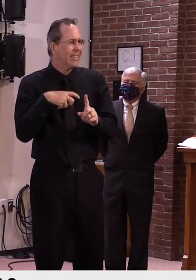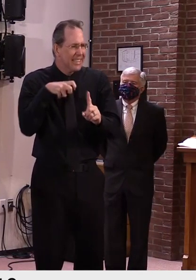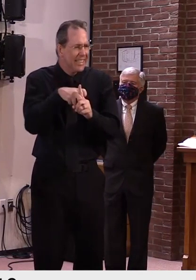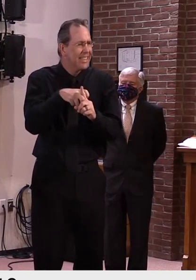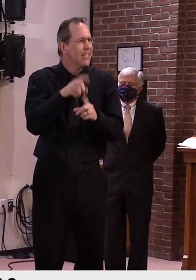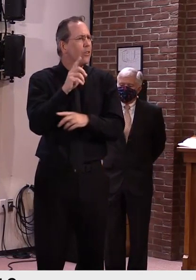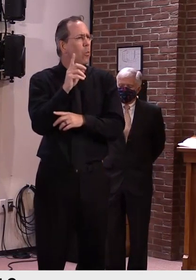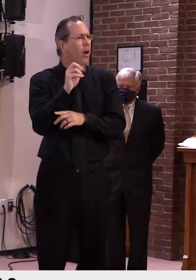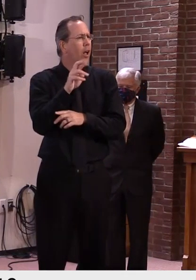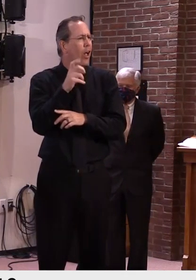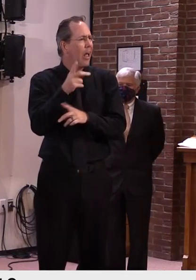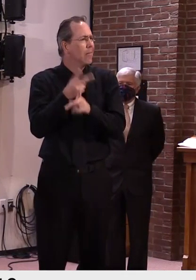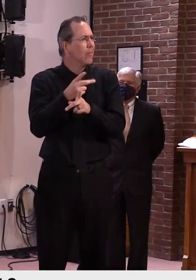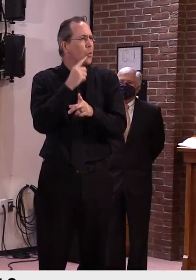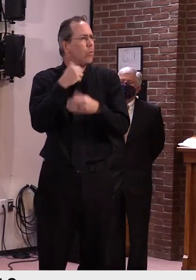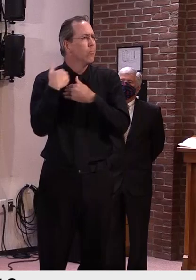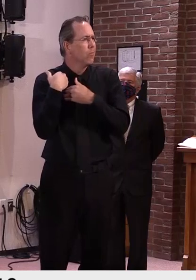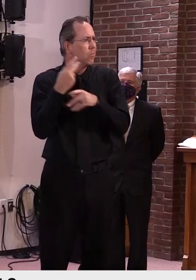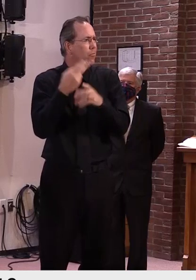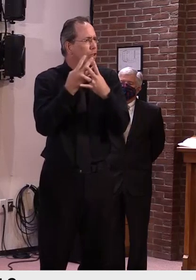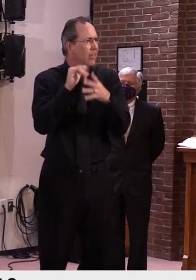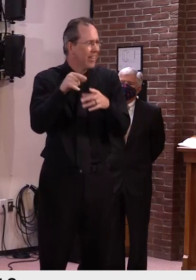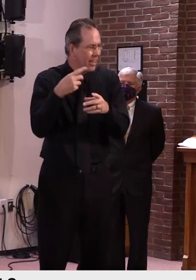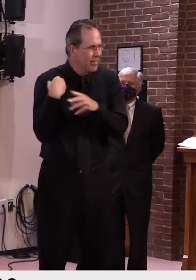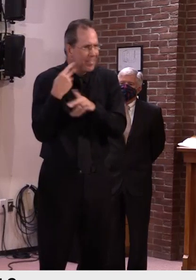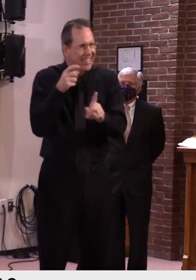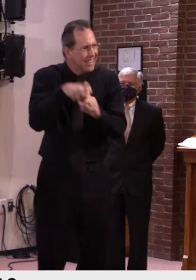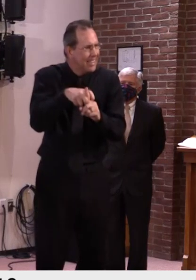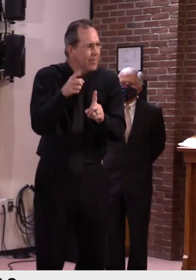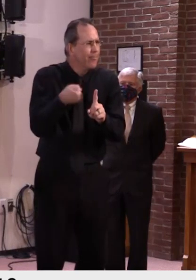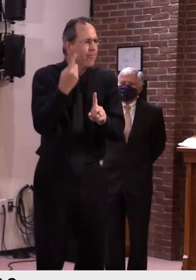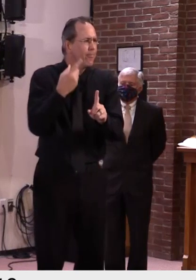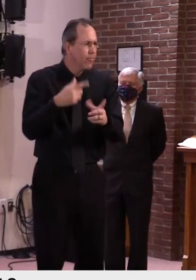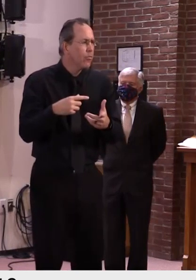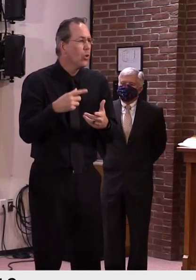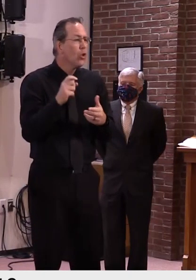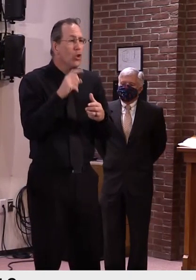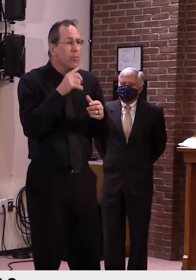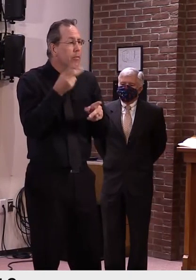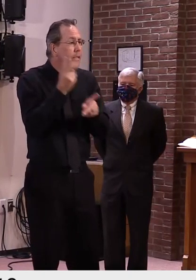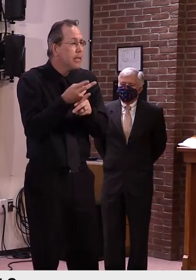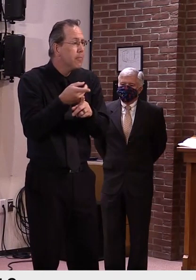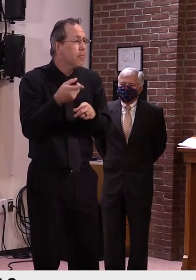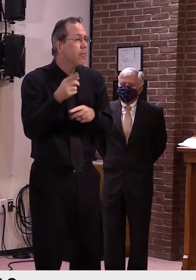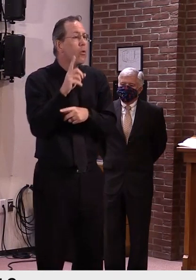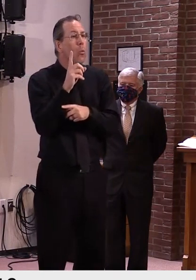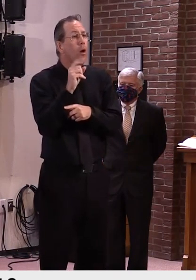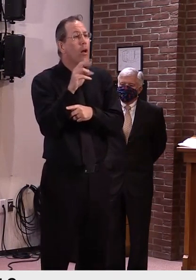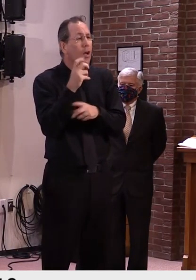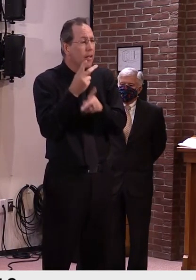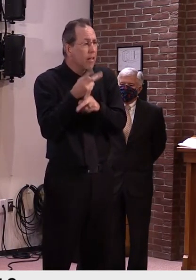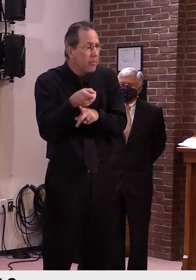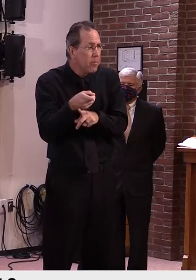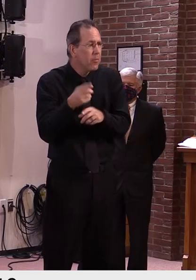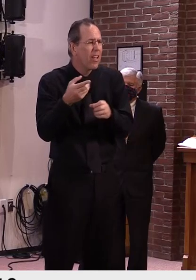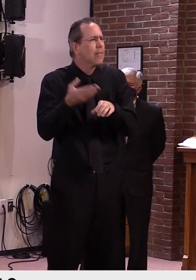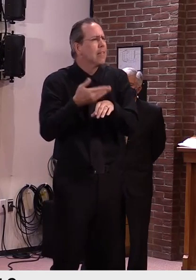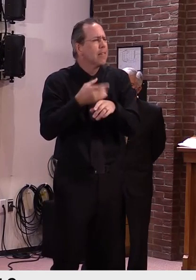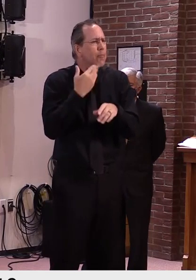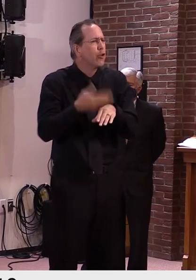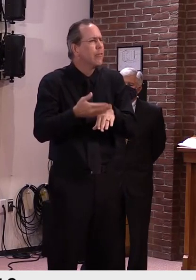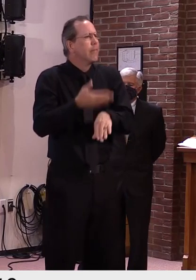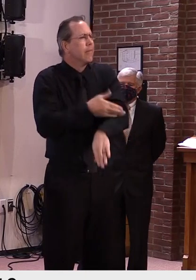it's still there's areas of improvement that we can make within One Care or what we need to do to bring affordable health